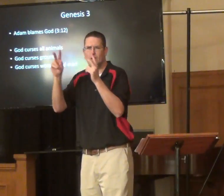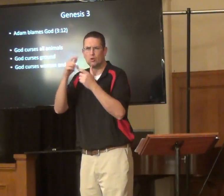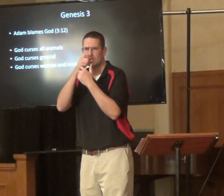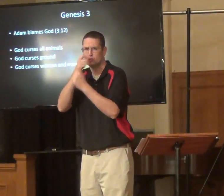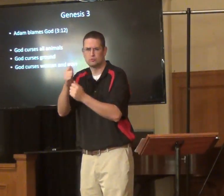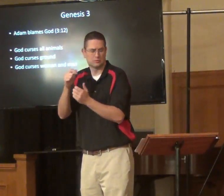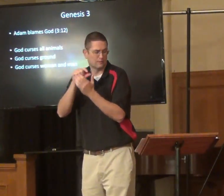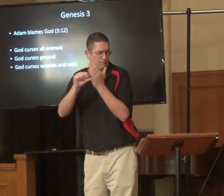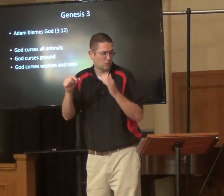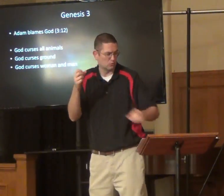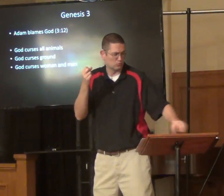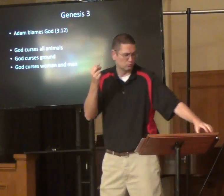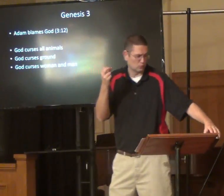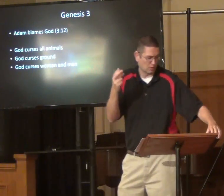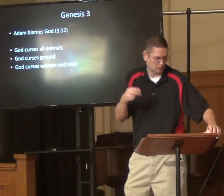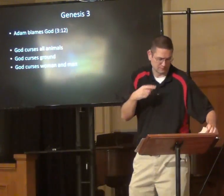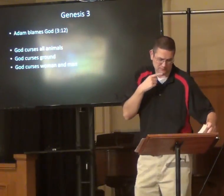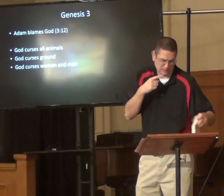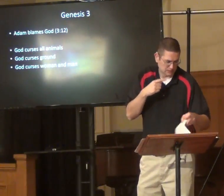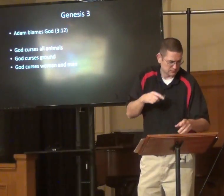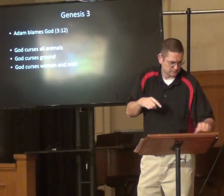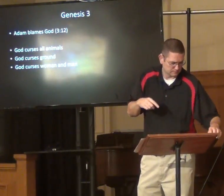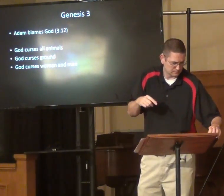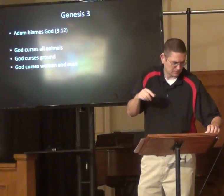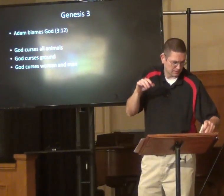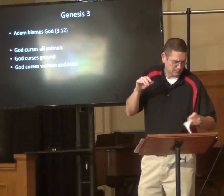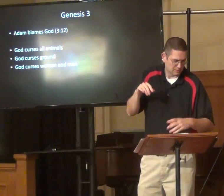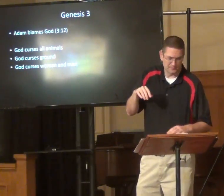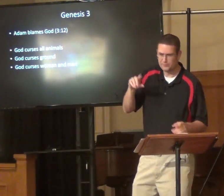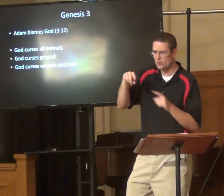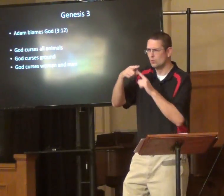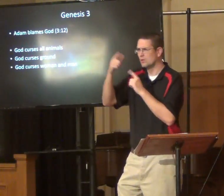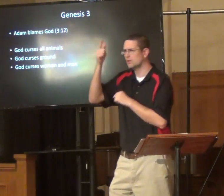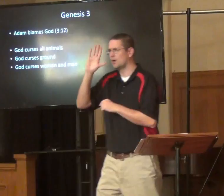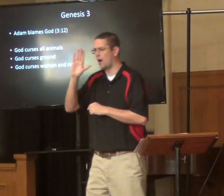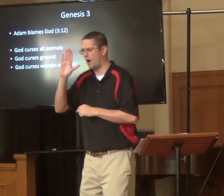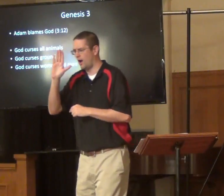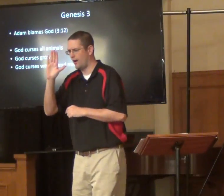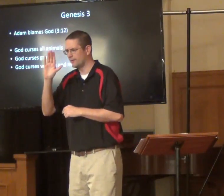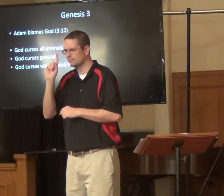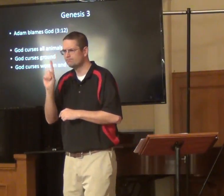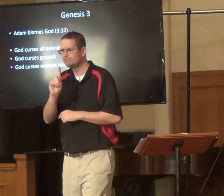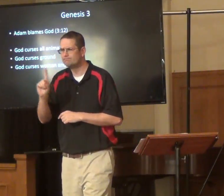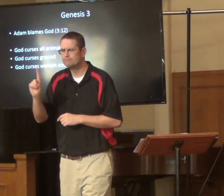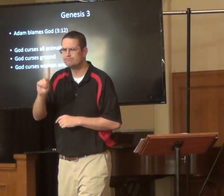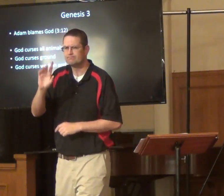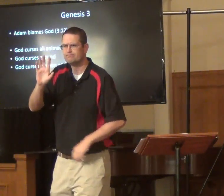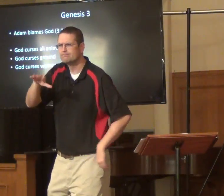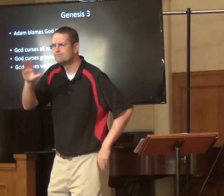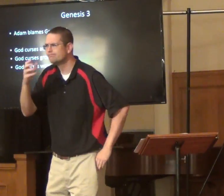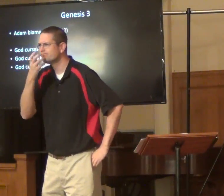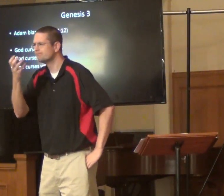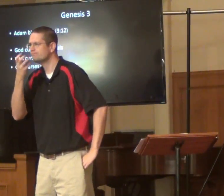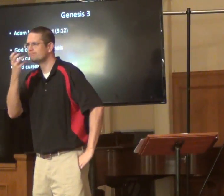I find that very interesting in verse 12. When God is walking